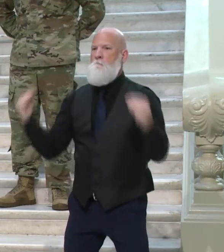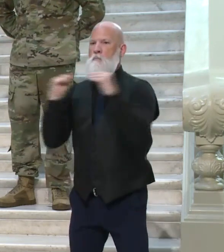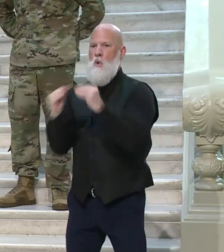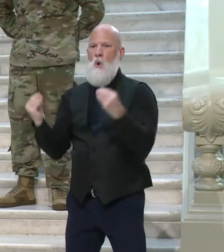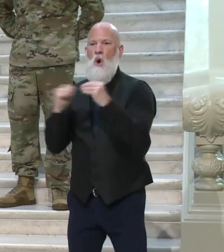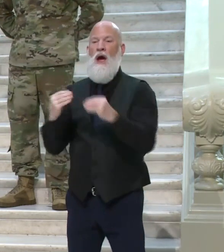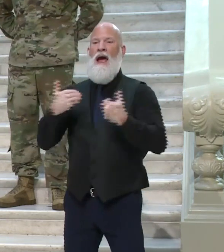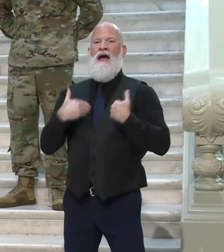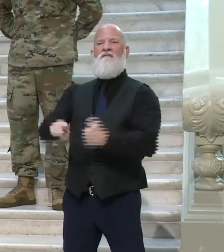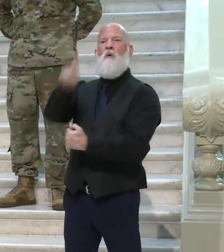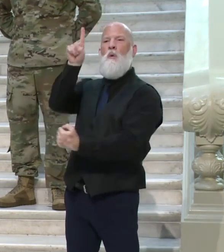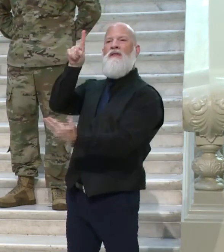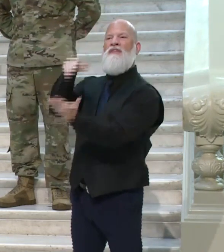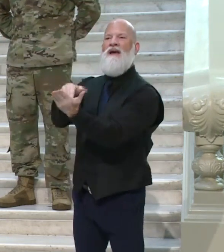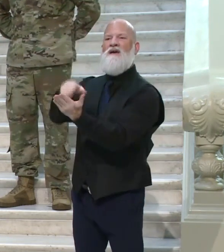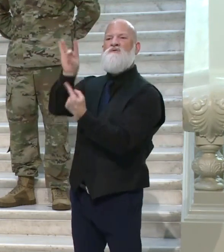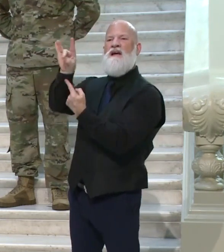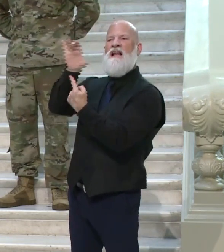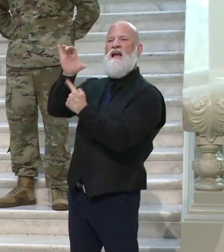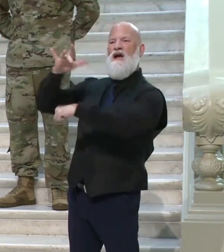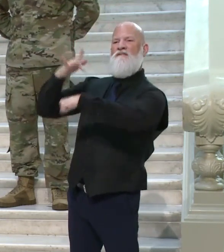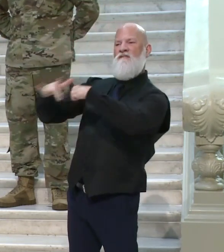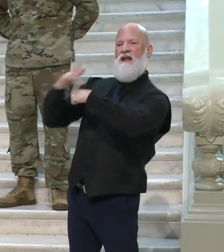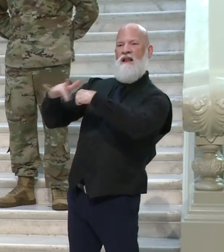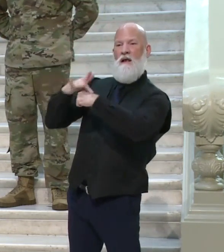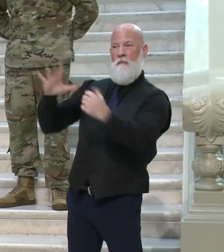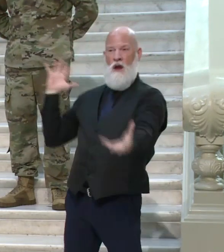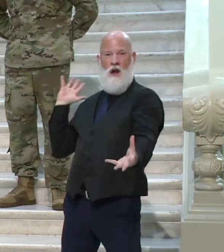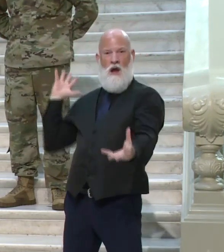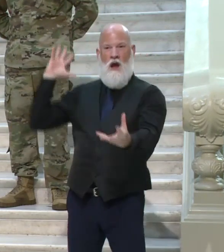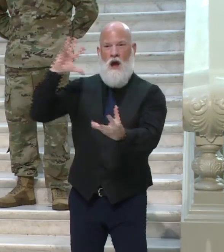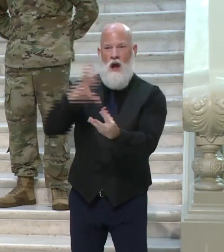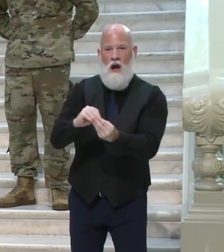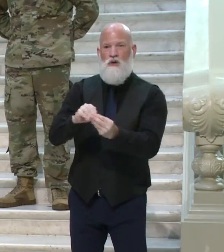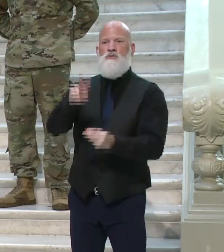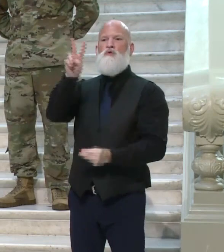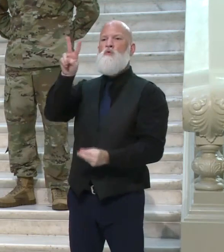ventilators available, for a total capacity of 2,800.